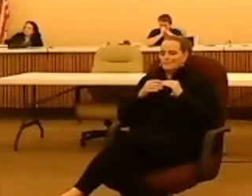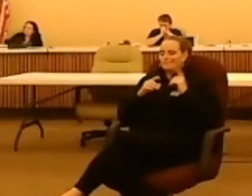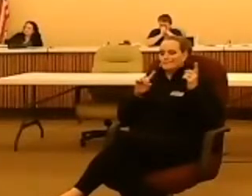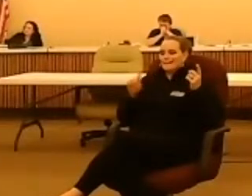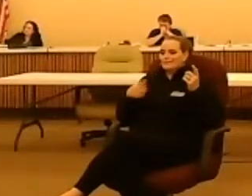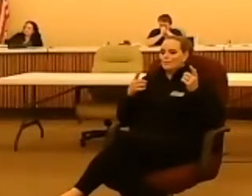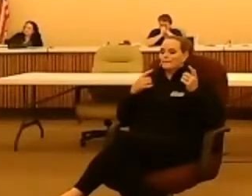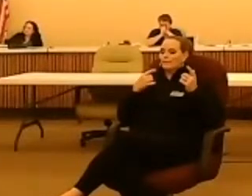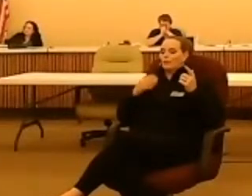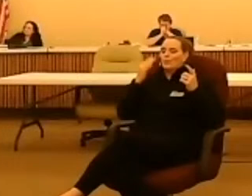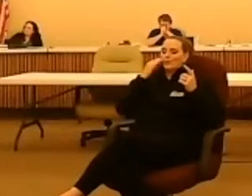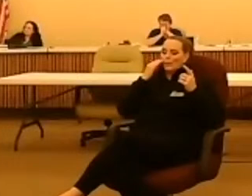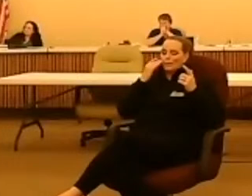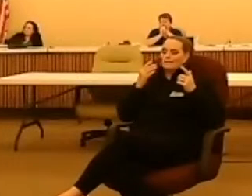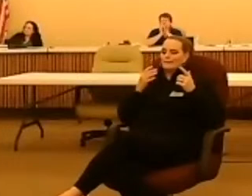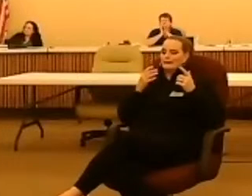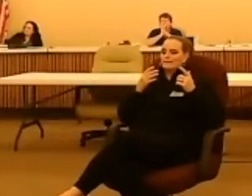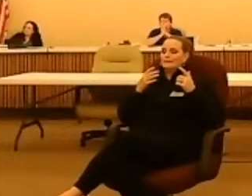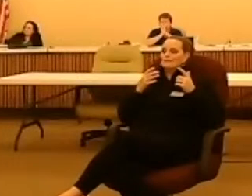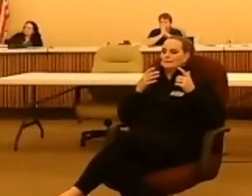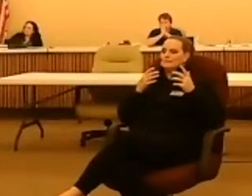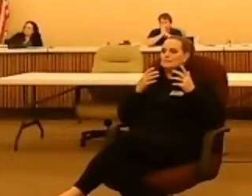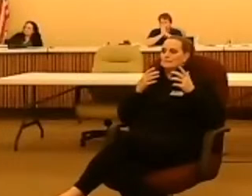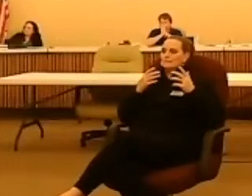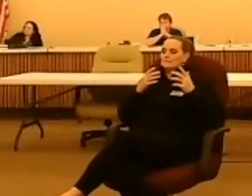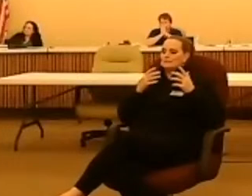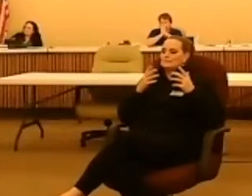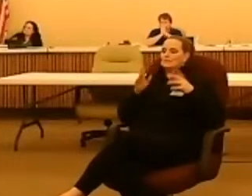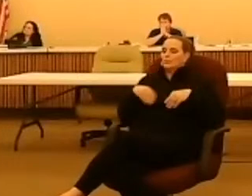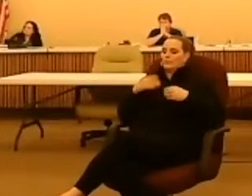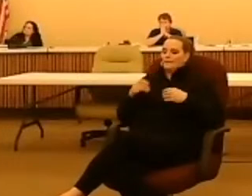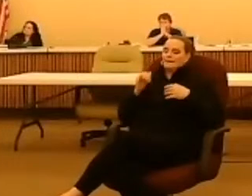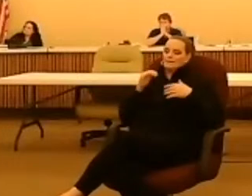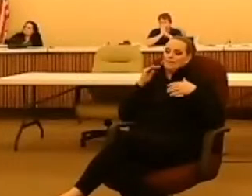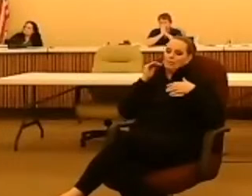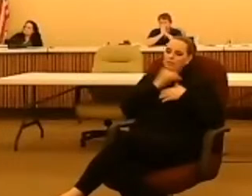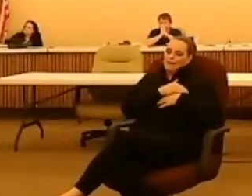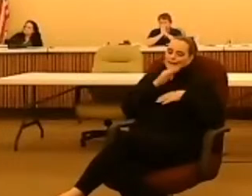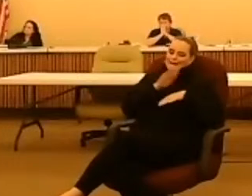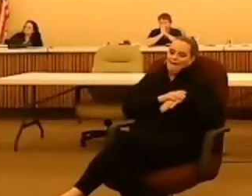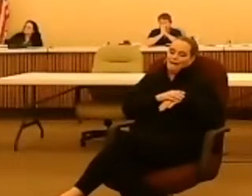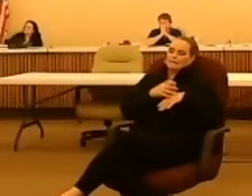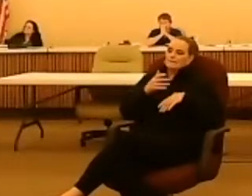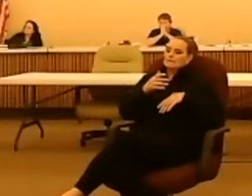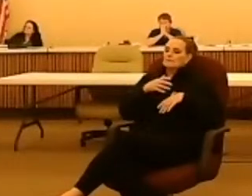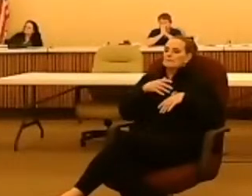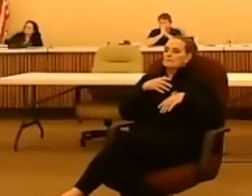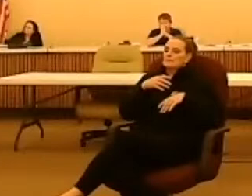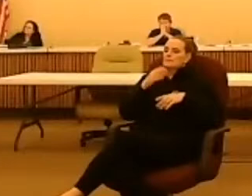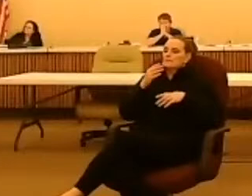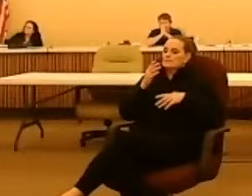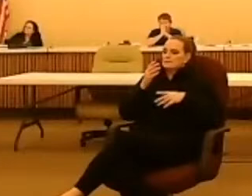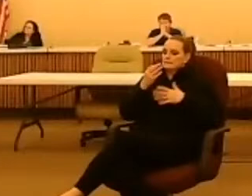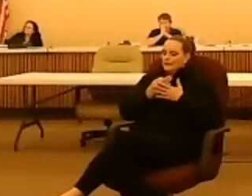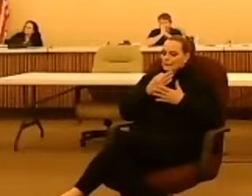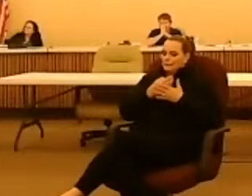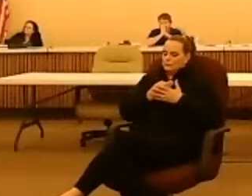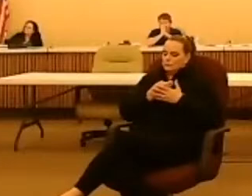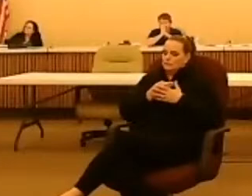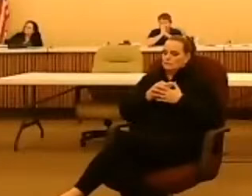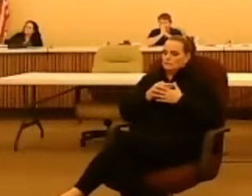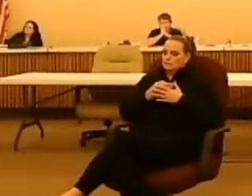for knowingly and willfully providing false information on a financial disclosure form, or for